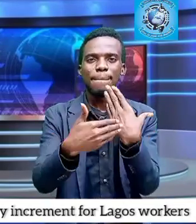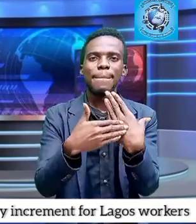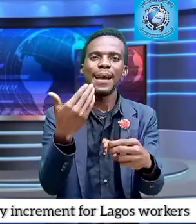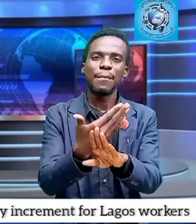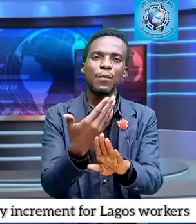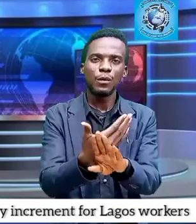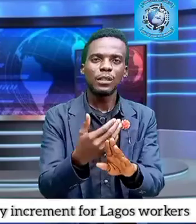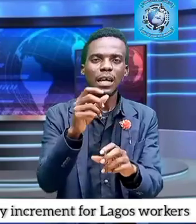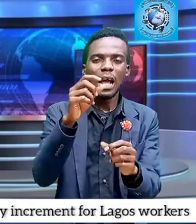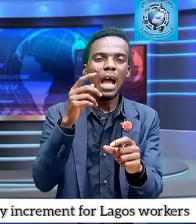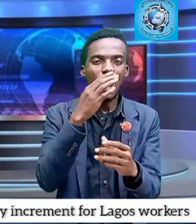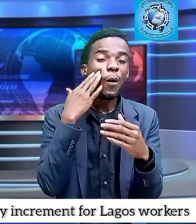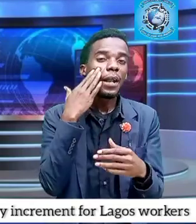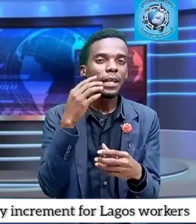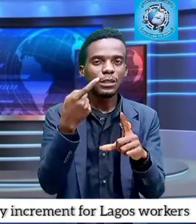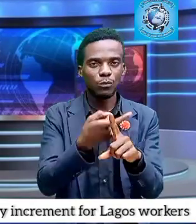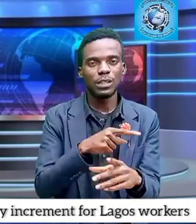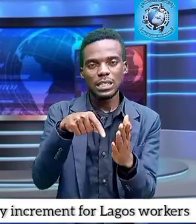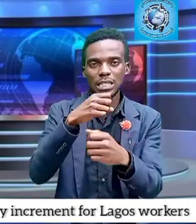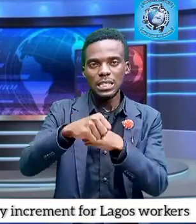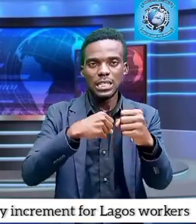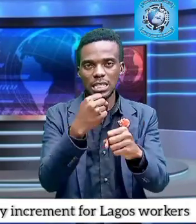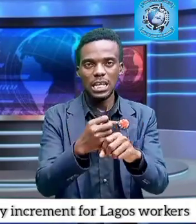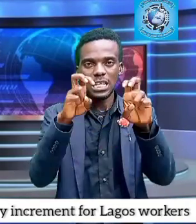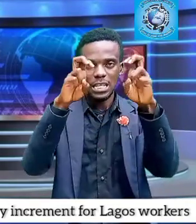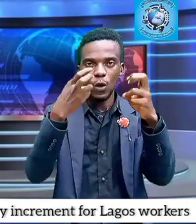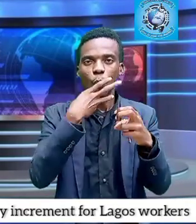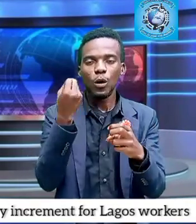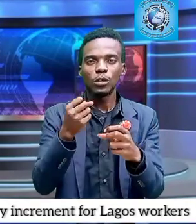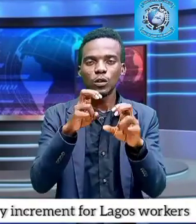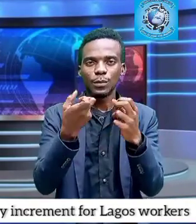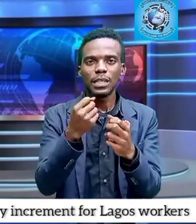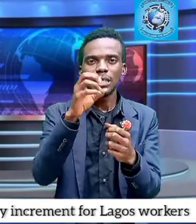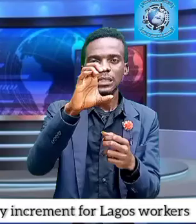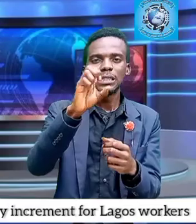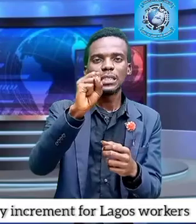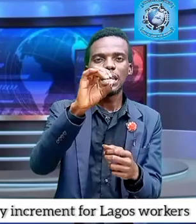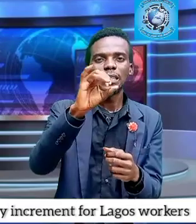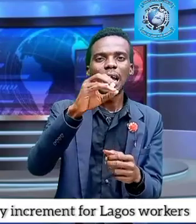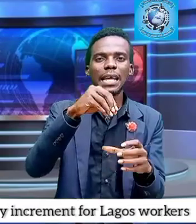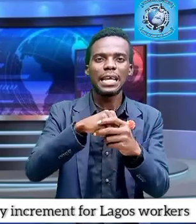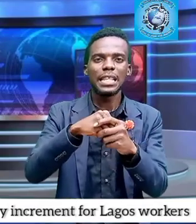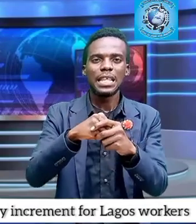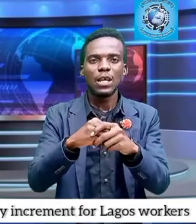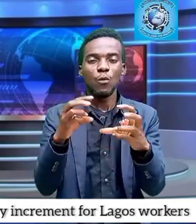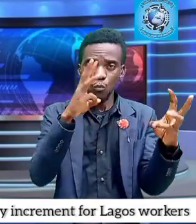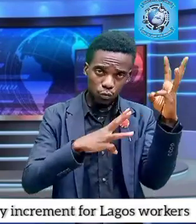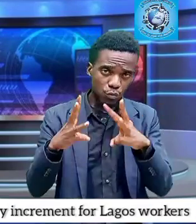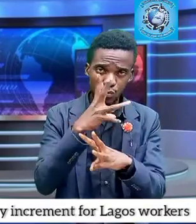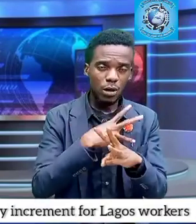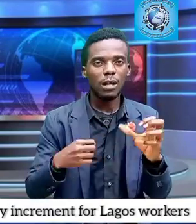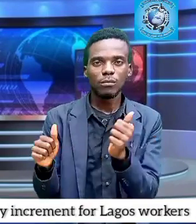year's commemoration was termed CSI in Conflict and Disaster, Prepare and